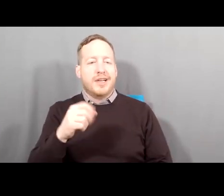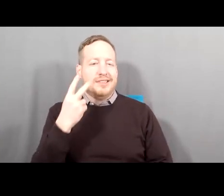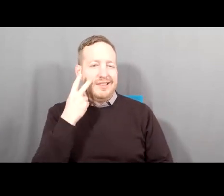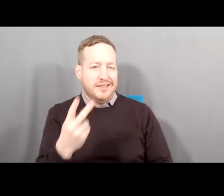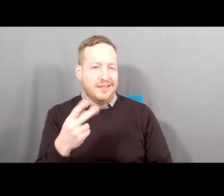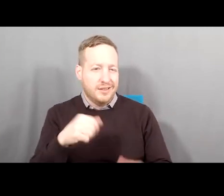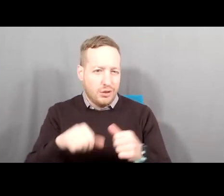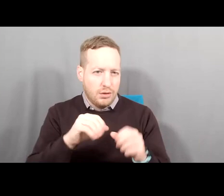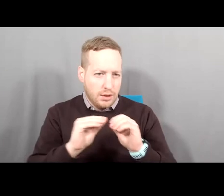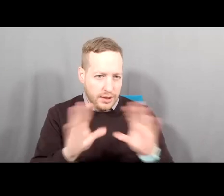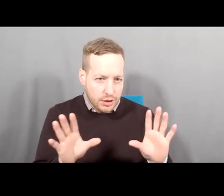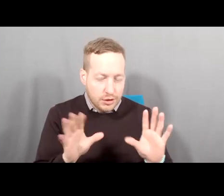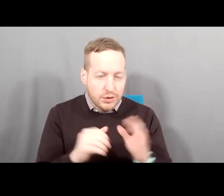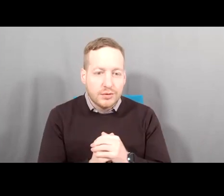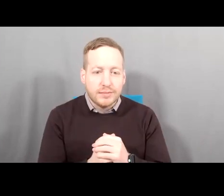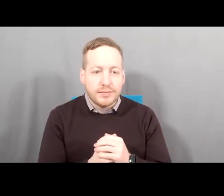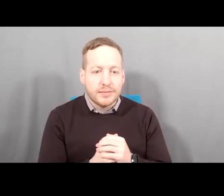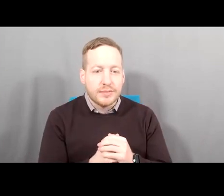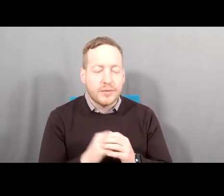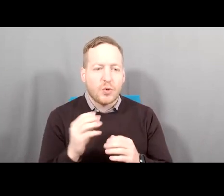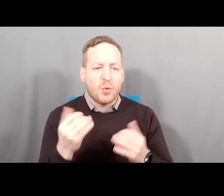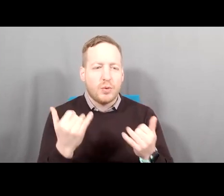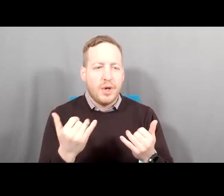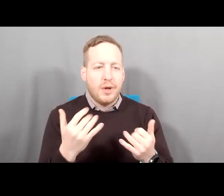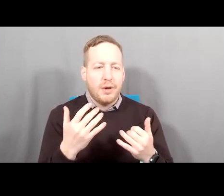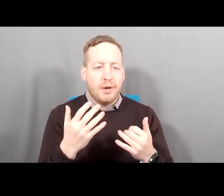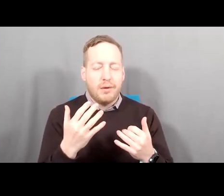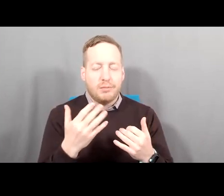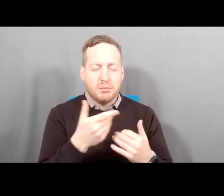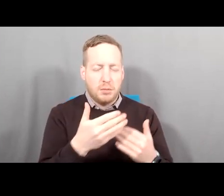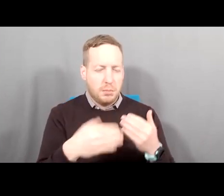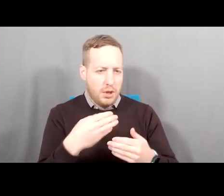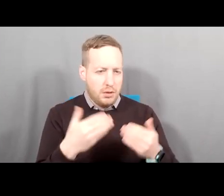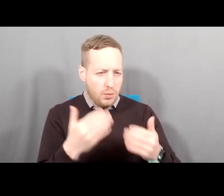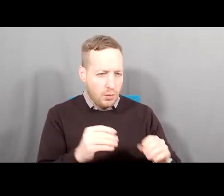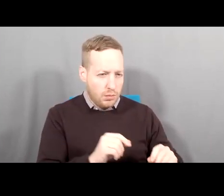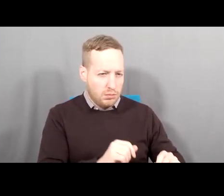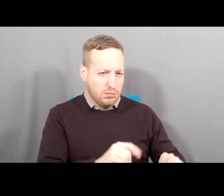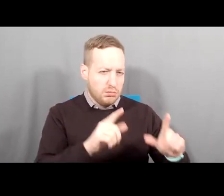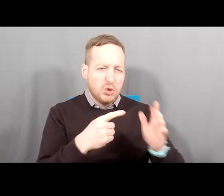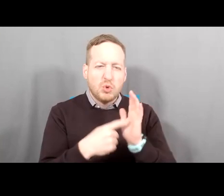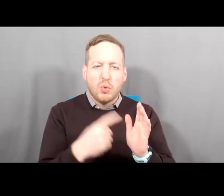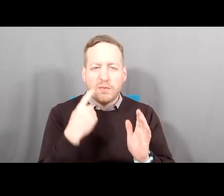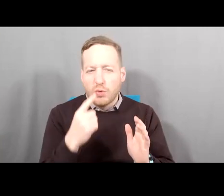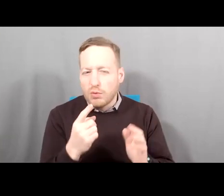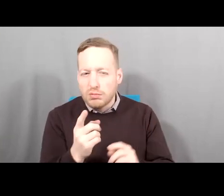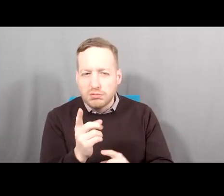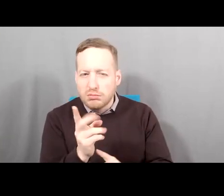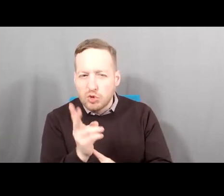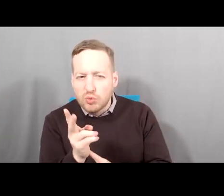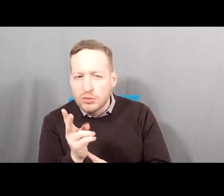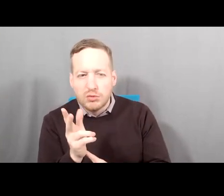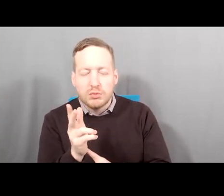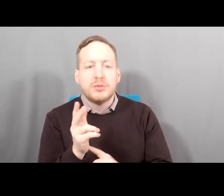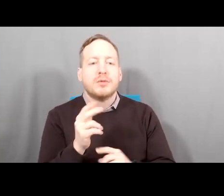then we'll turn off the screen share so that we can go back to this screen with with me visible.